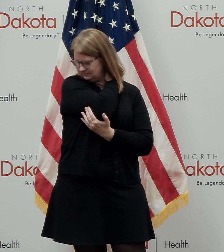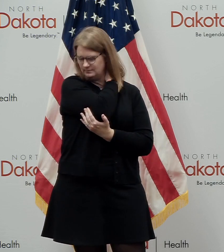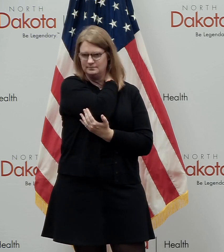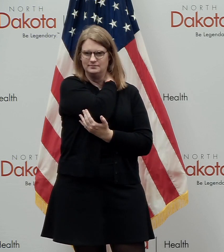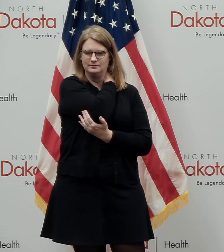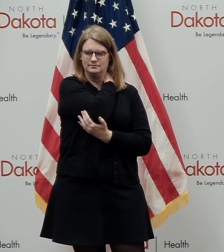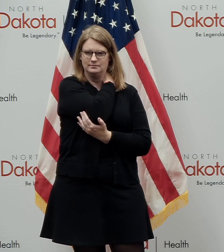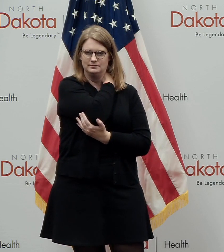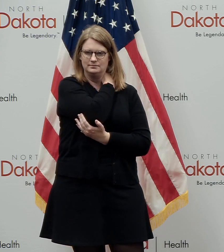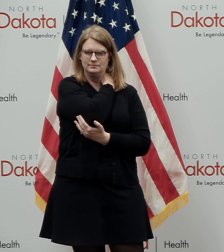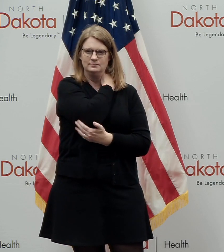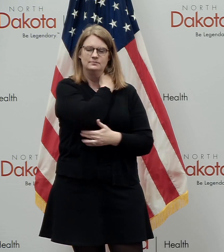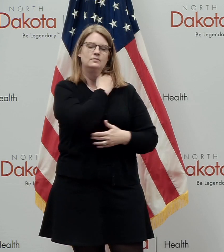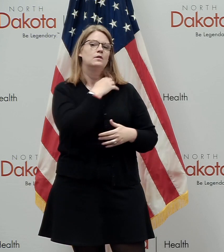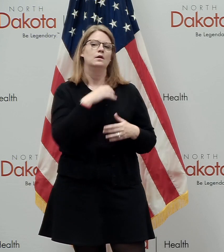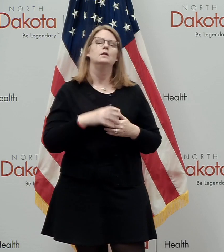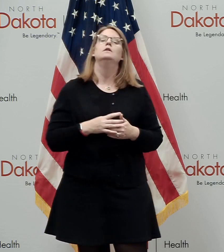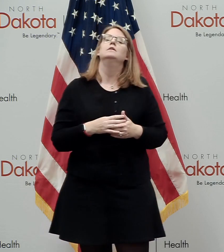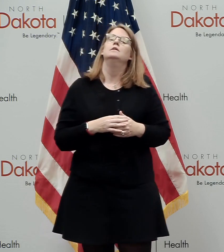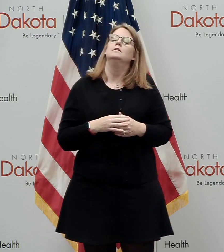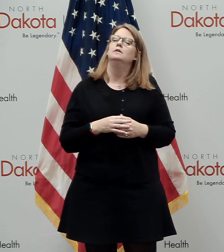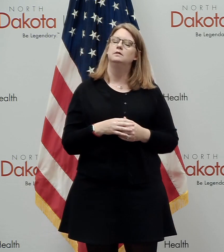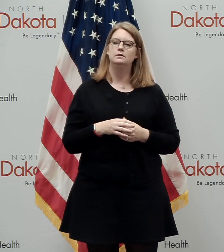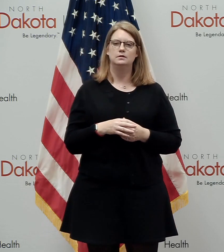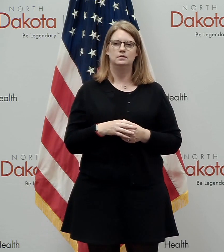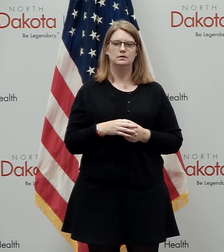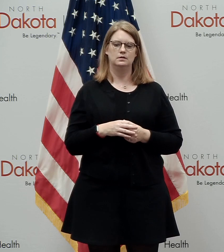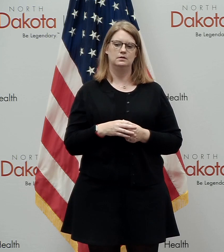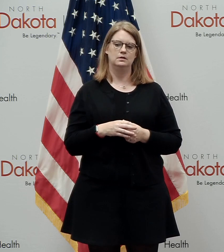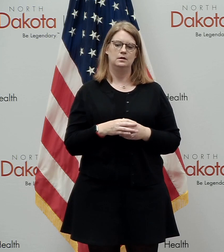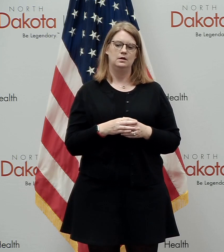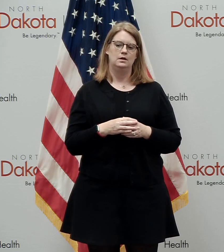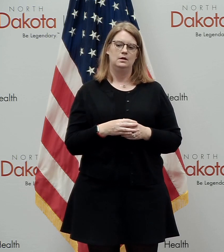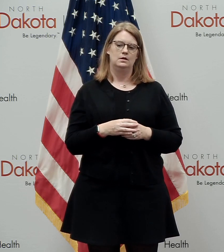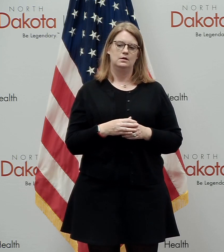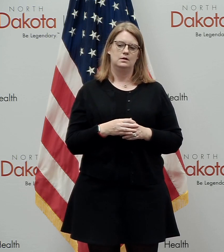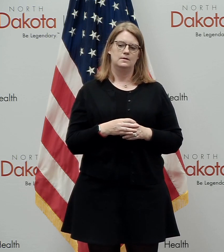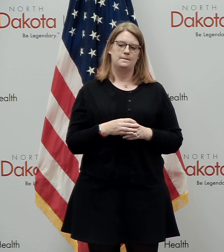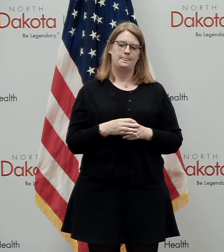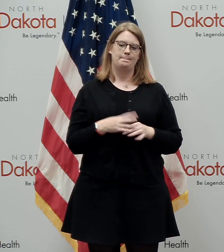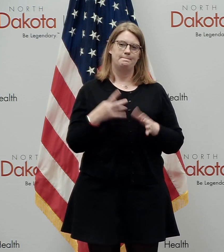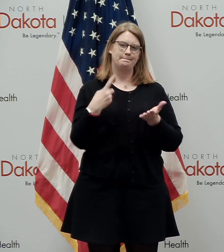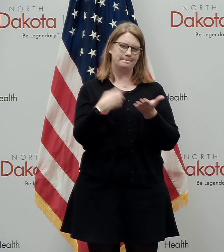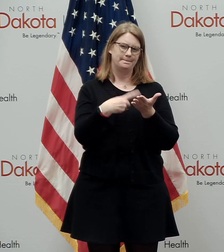When we take a look at, well, before we take a look at the next slide, I do want to talk again about the